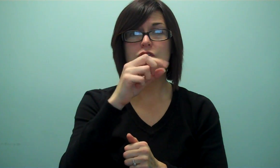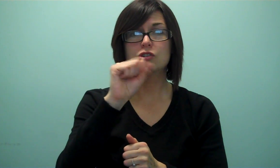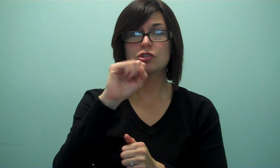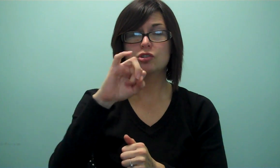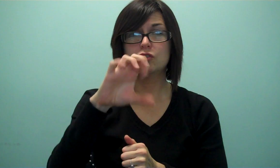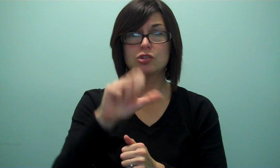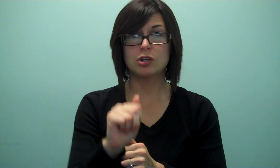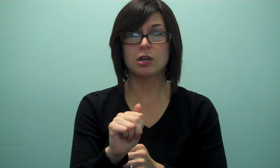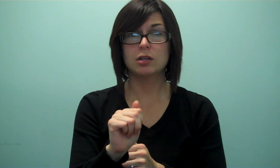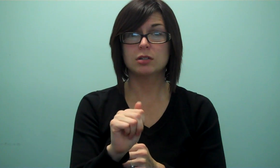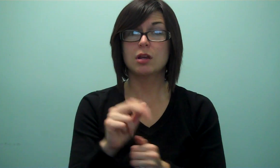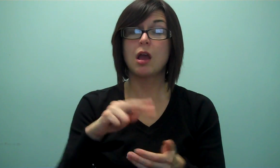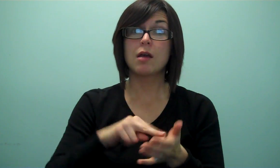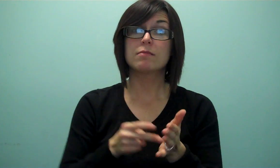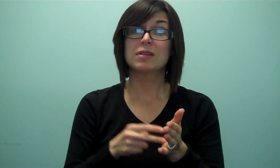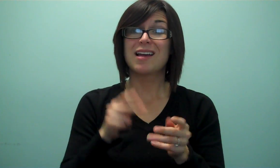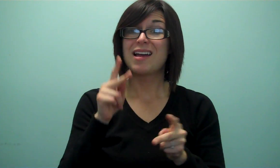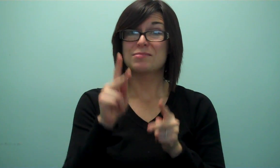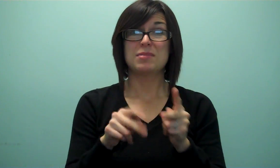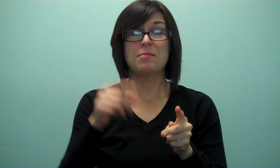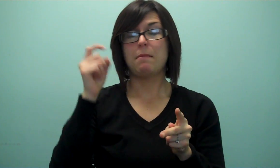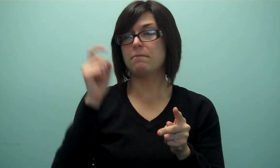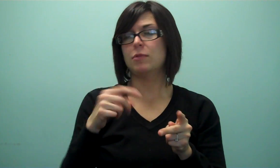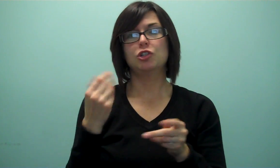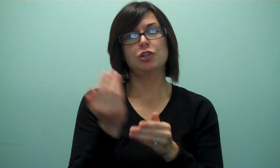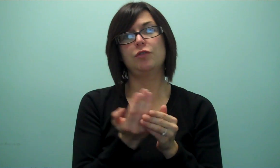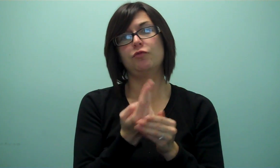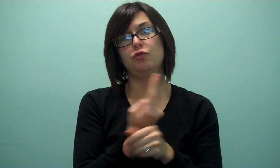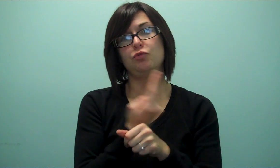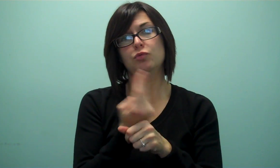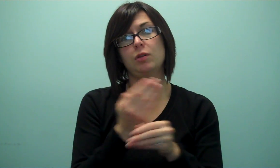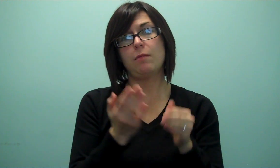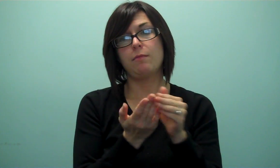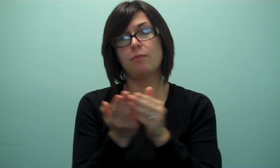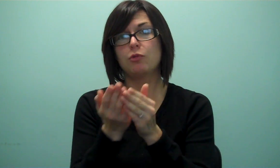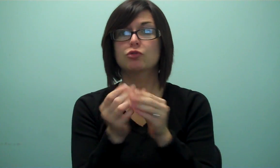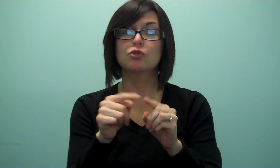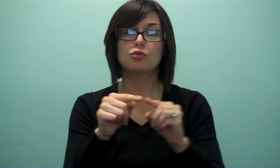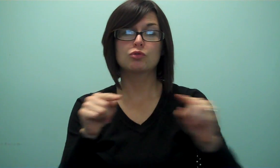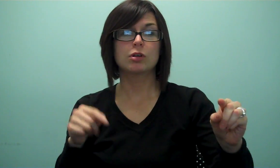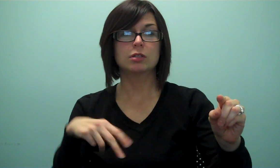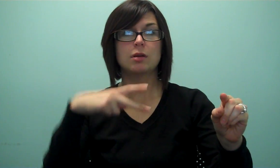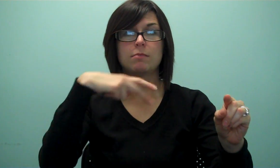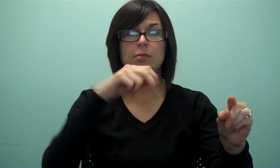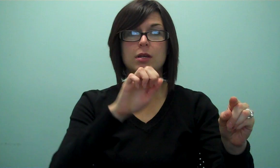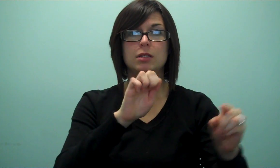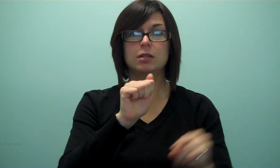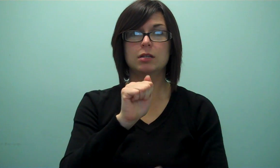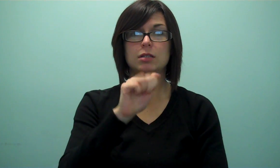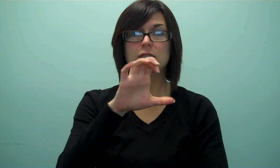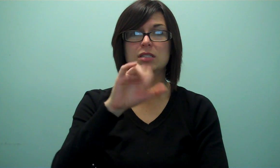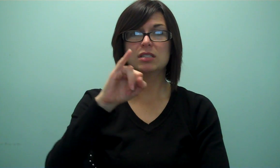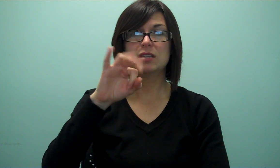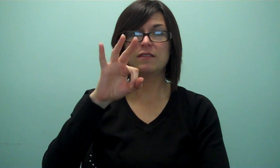this time to cross the Pacific. This journey would have been later than either of the other theories that we discussed. The